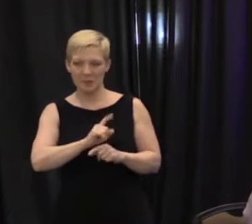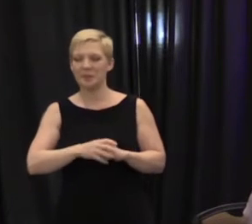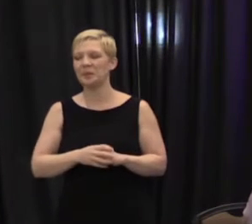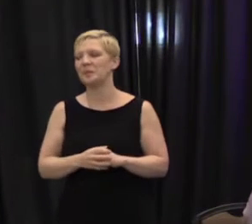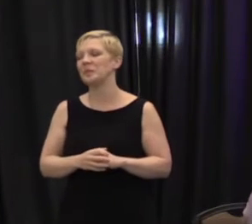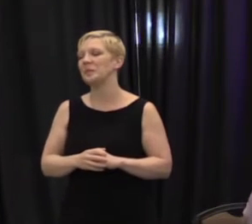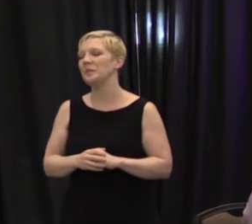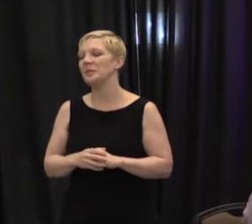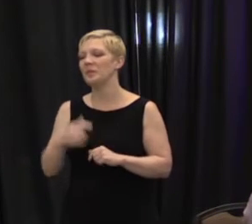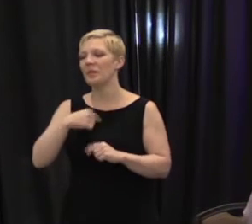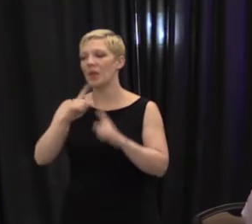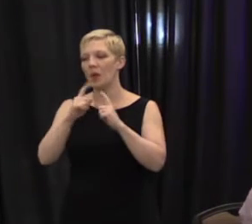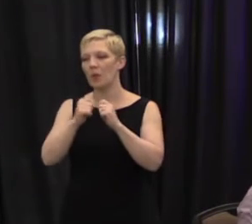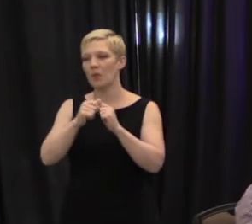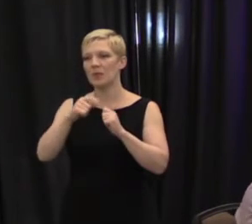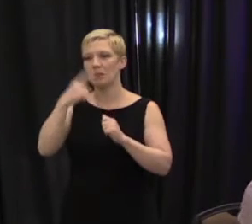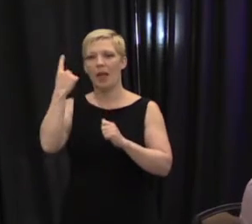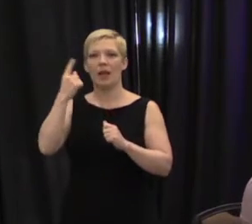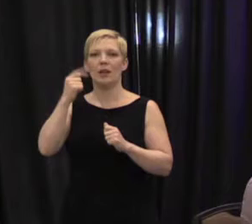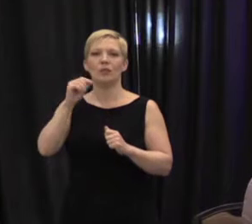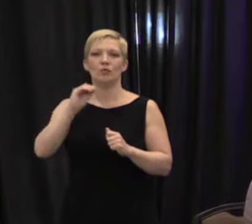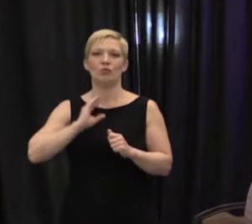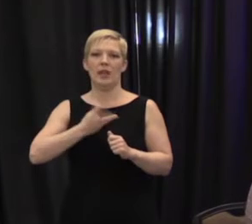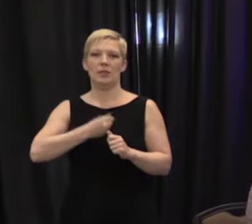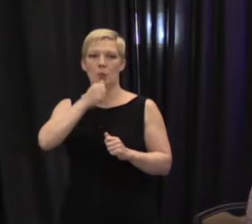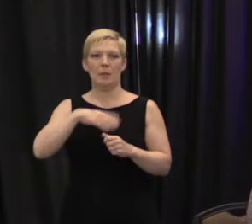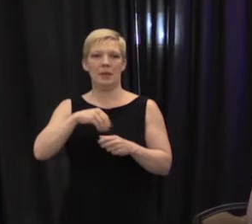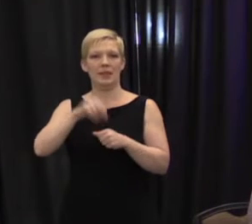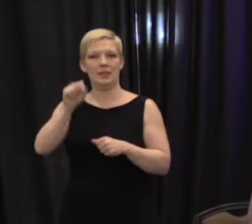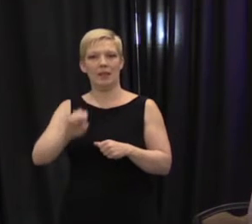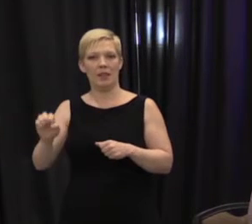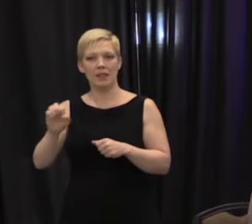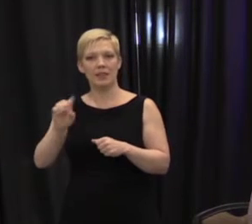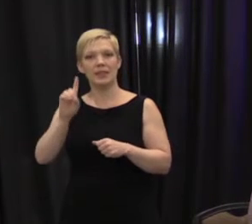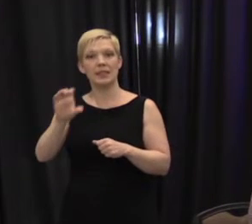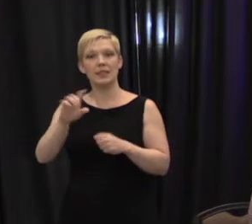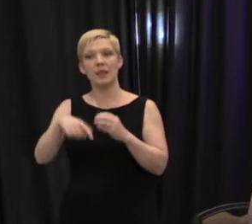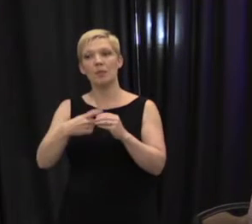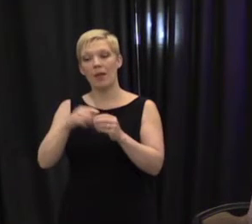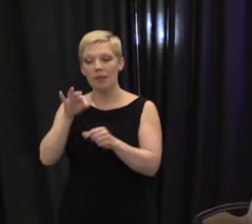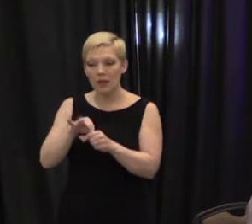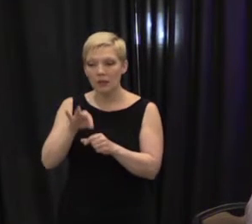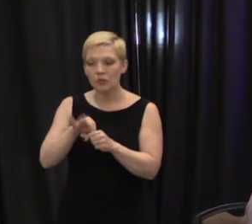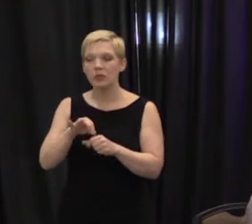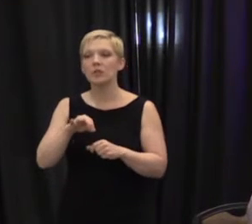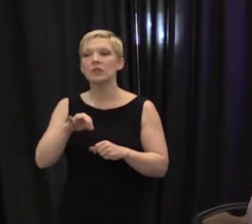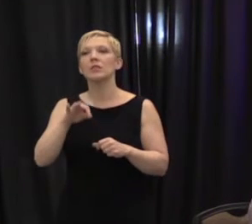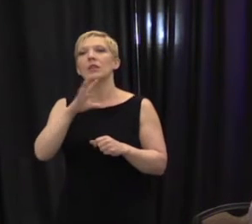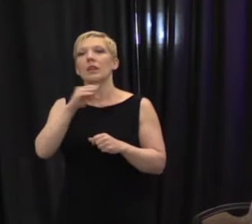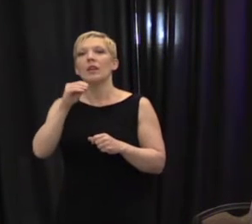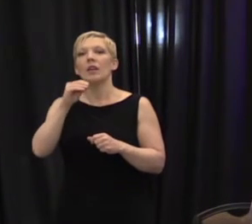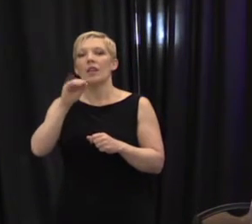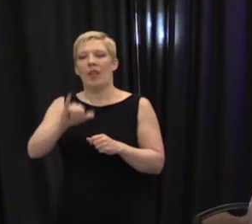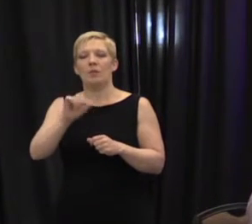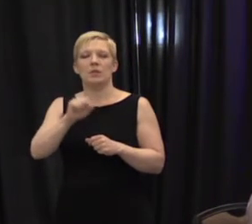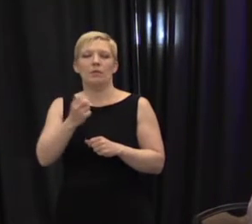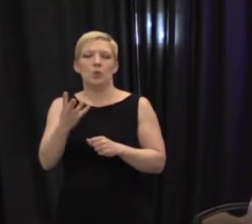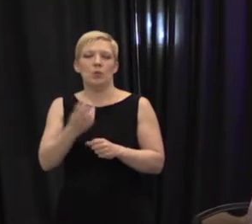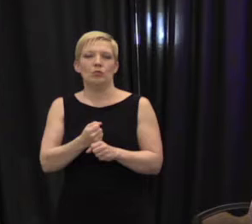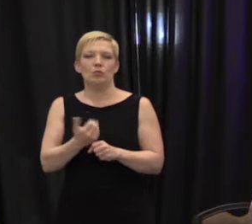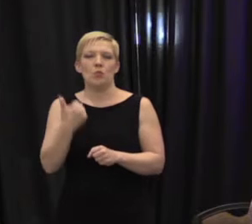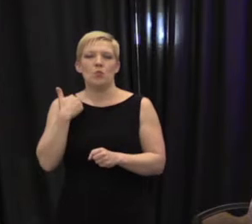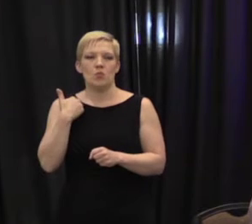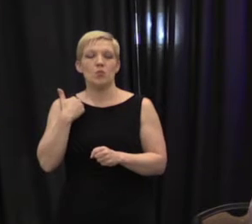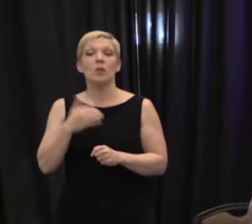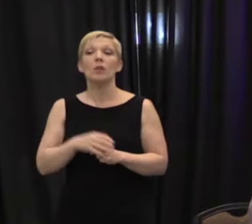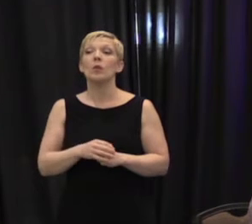to some black trans women in Southeast DC about elections and about voting. This was a couple of years ago. And one of the